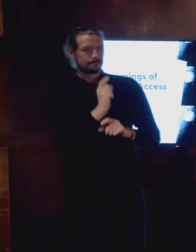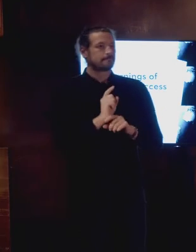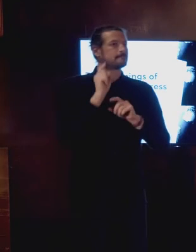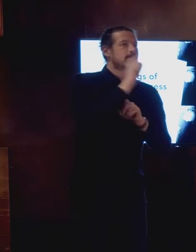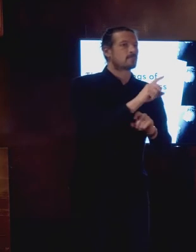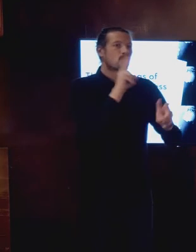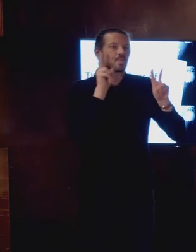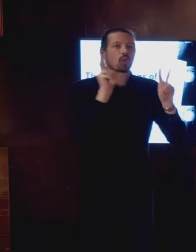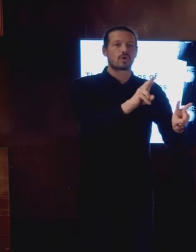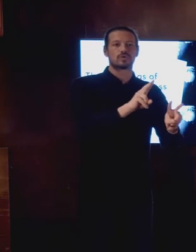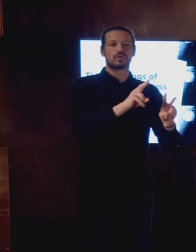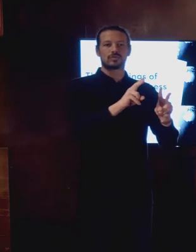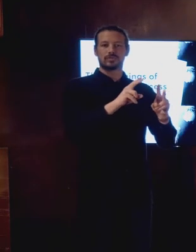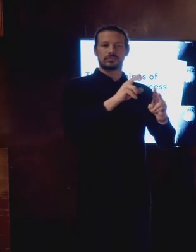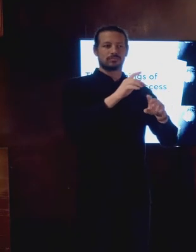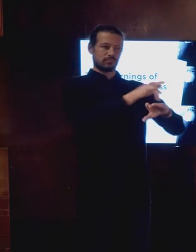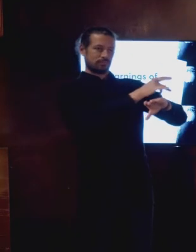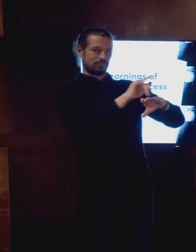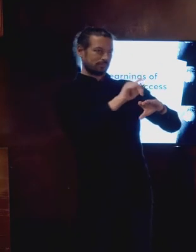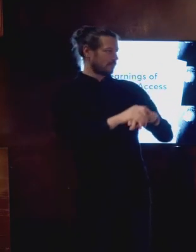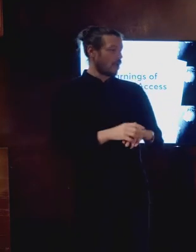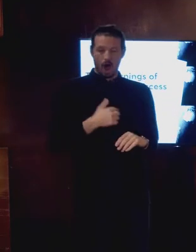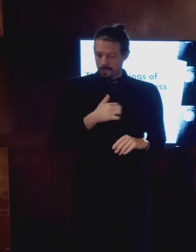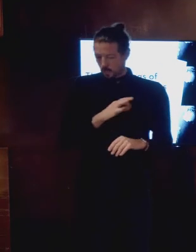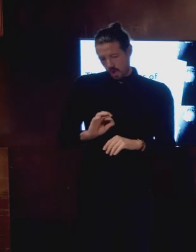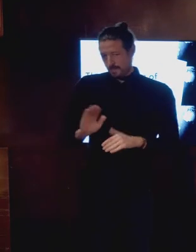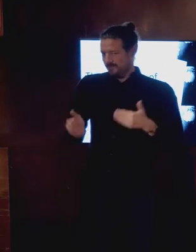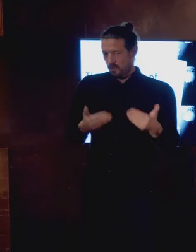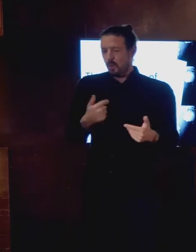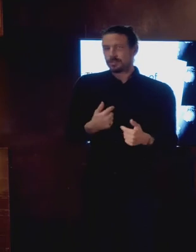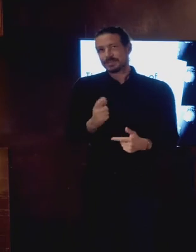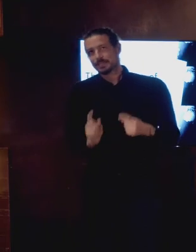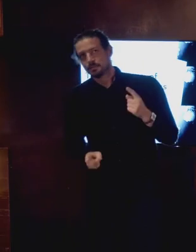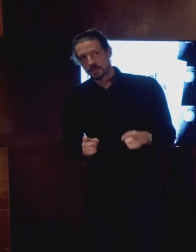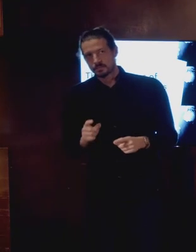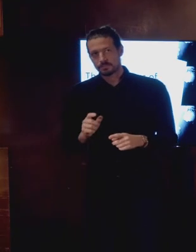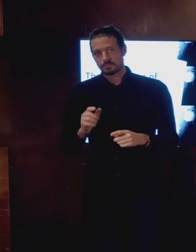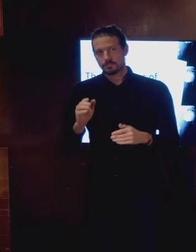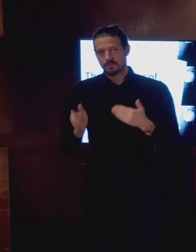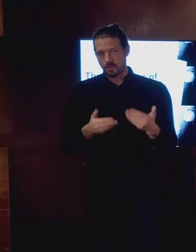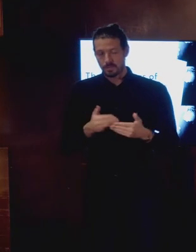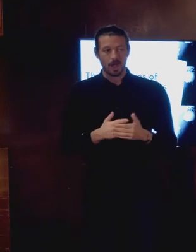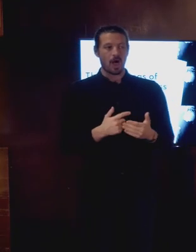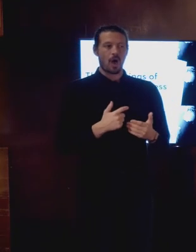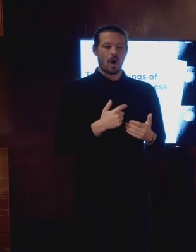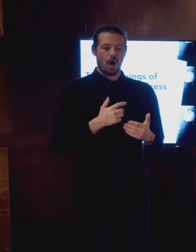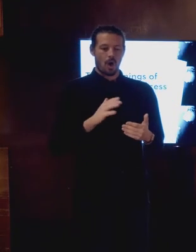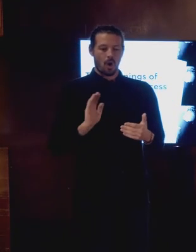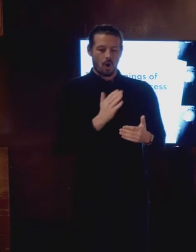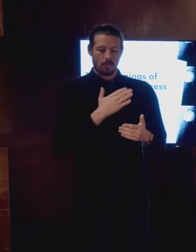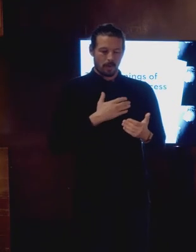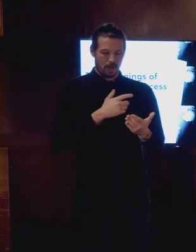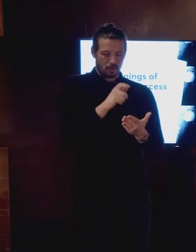get all of my work, I'm not a performer, I sometimes perform, but I'm not, that's not my main work. But I get all of my writing work, my